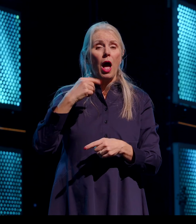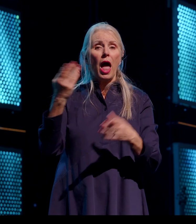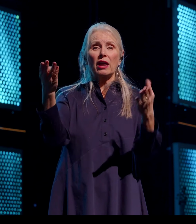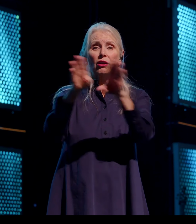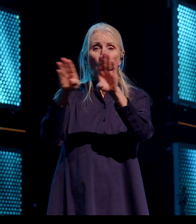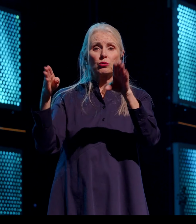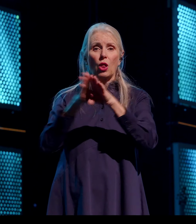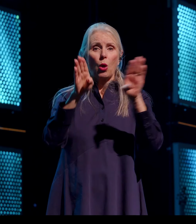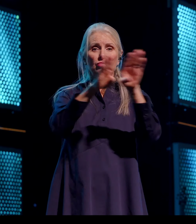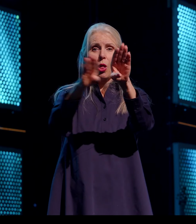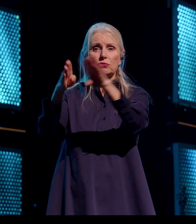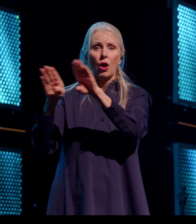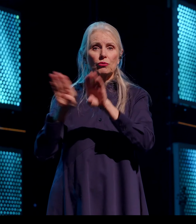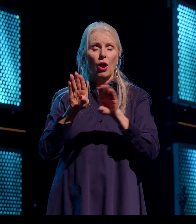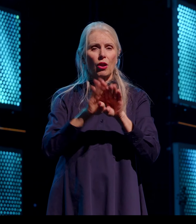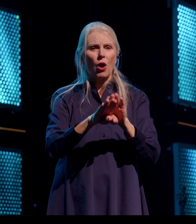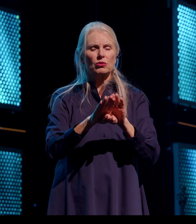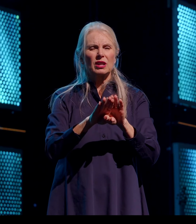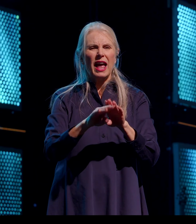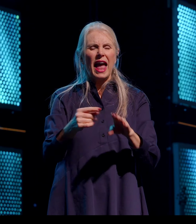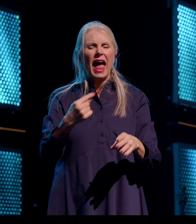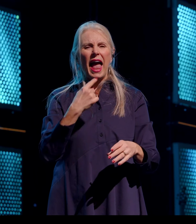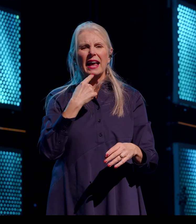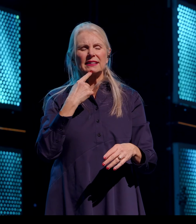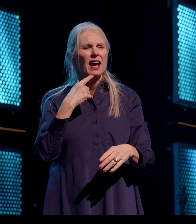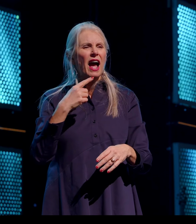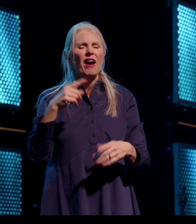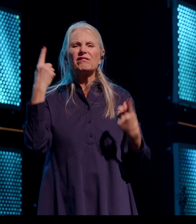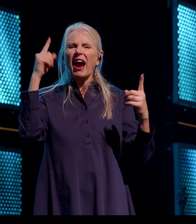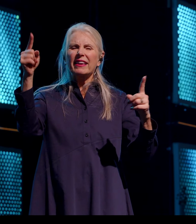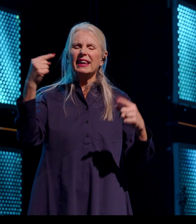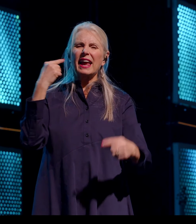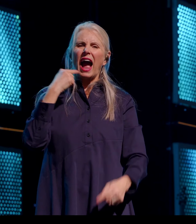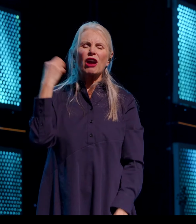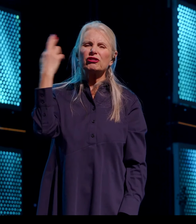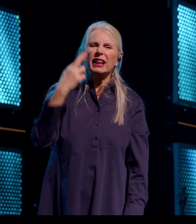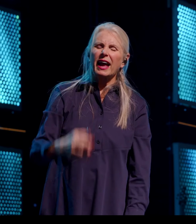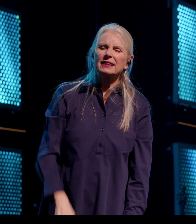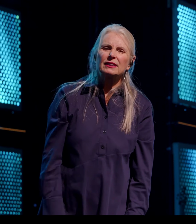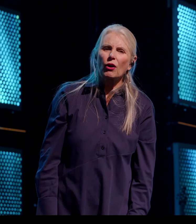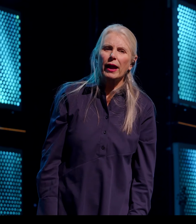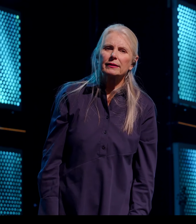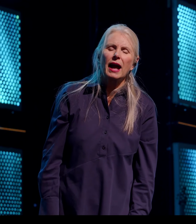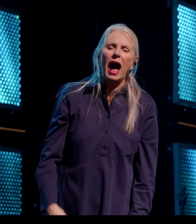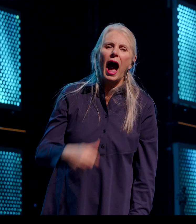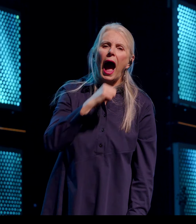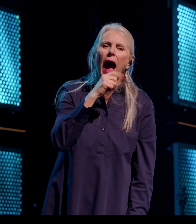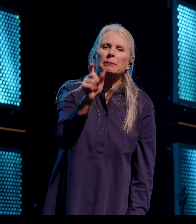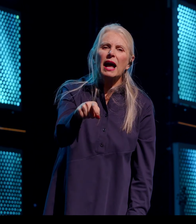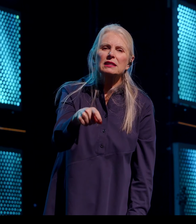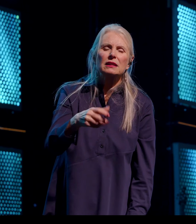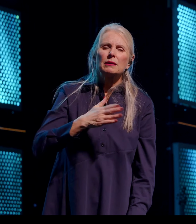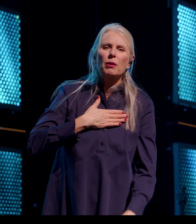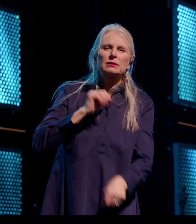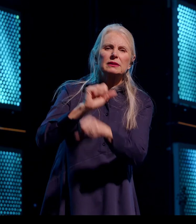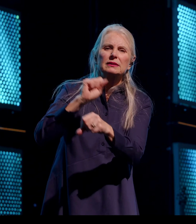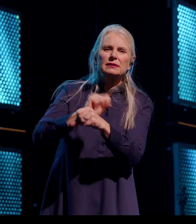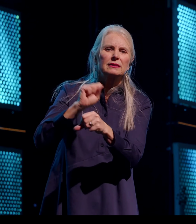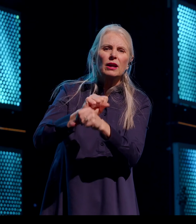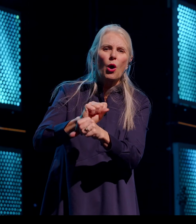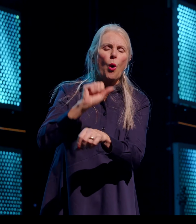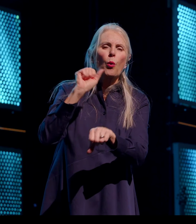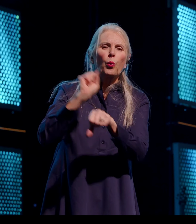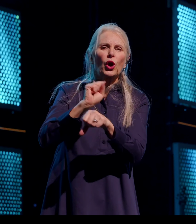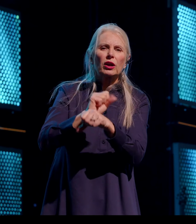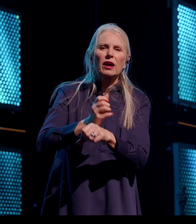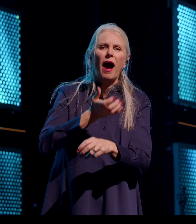Closed door. After a while, I was like, I don't think I'm supposed to be a landscape architect. I keep trying. But those times were like,